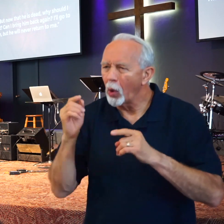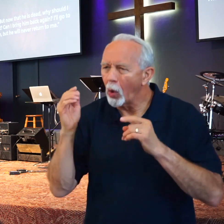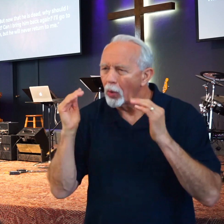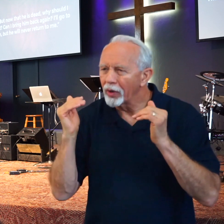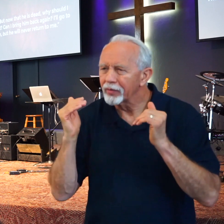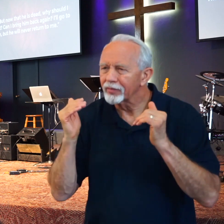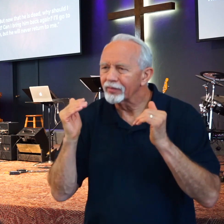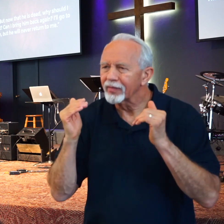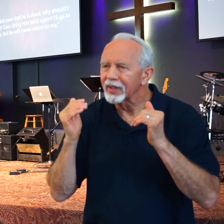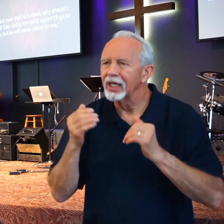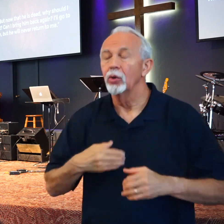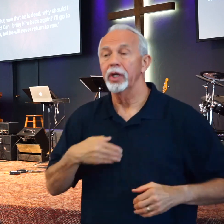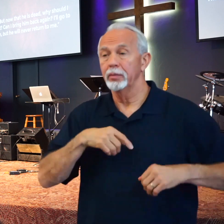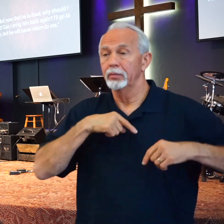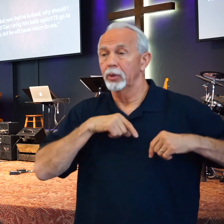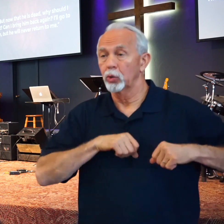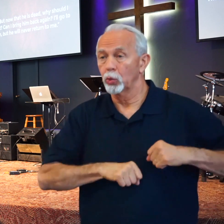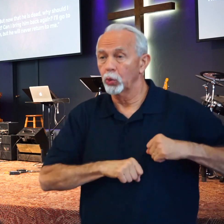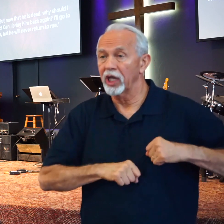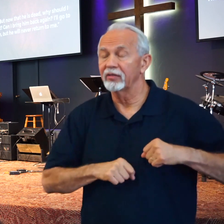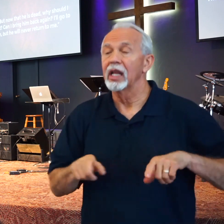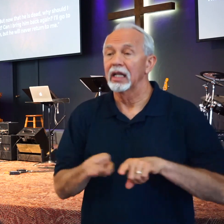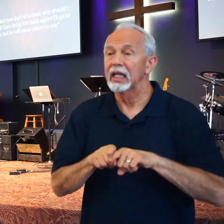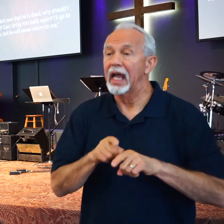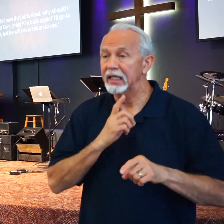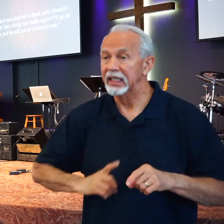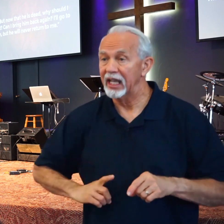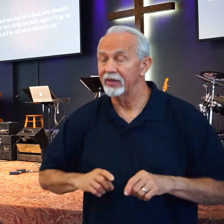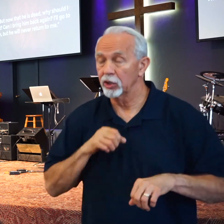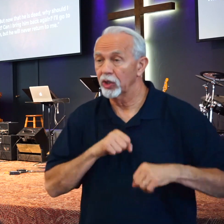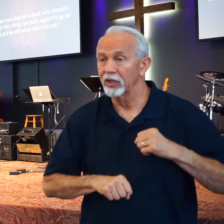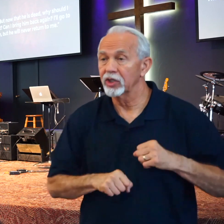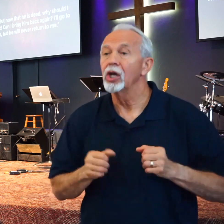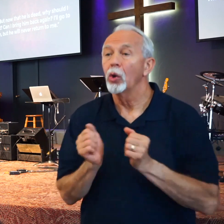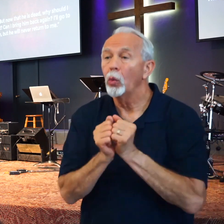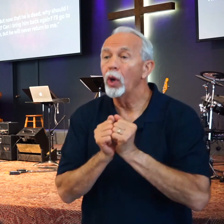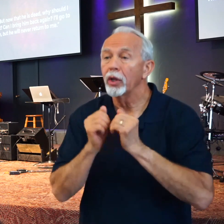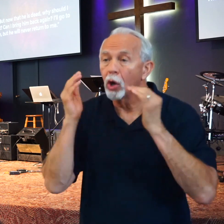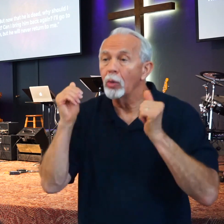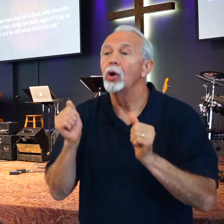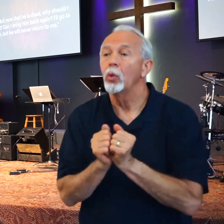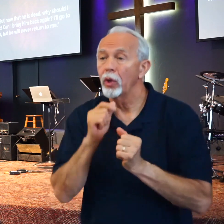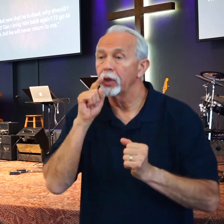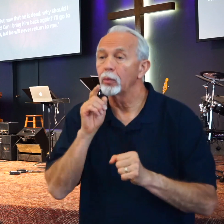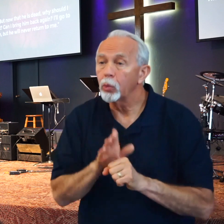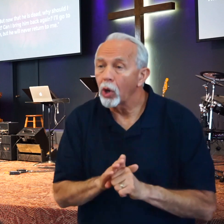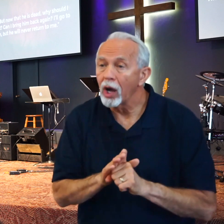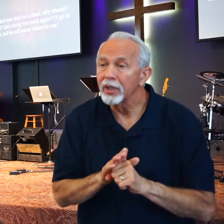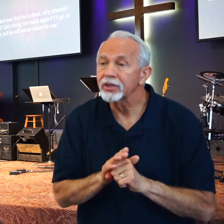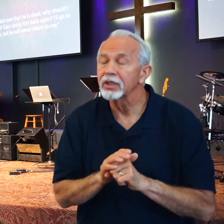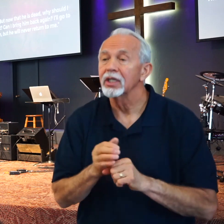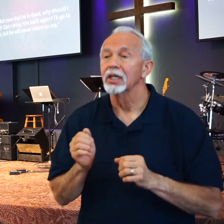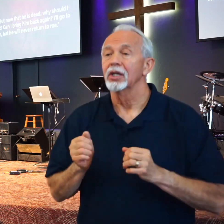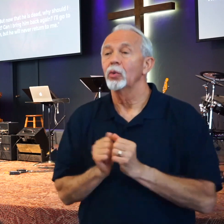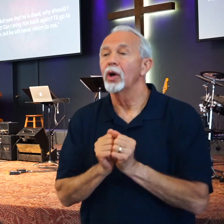May we grieve as David grieved, with hope, with the promise, with our home fixed firmly